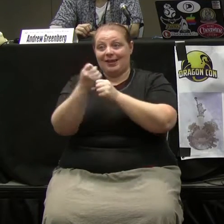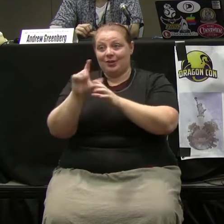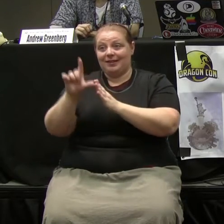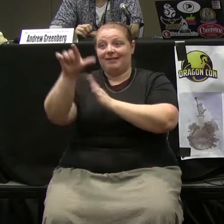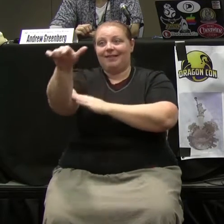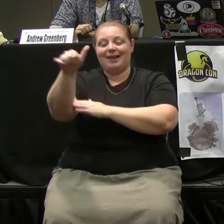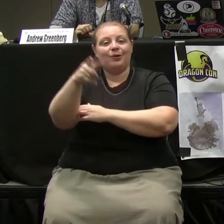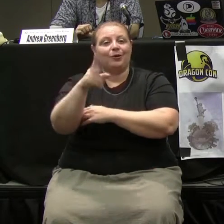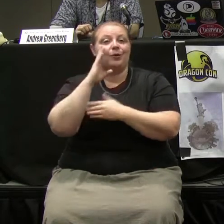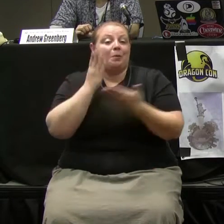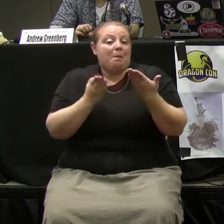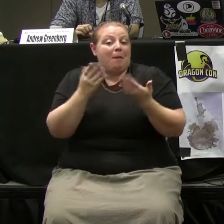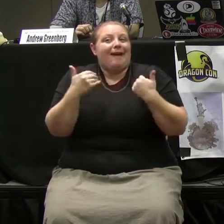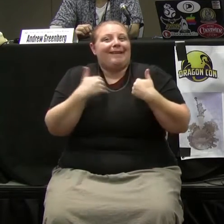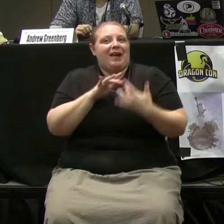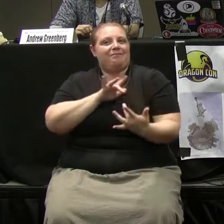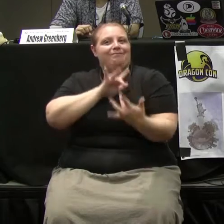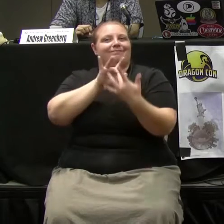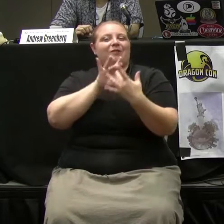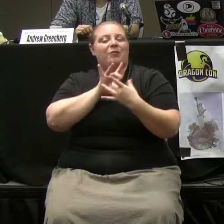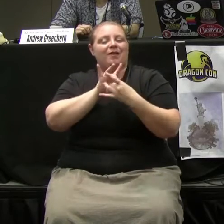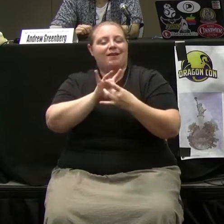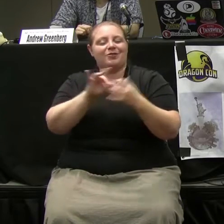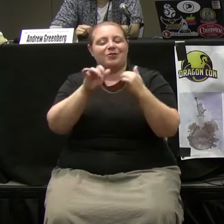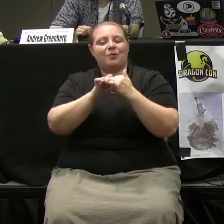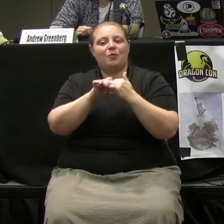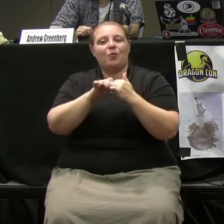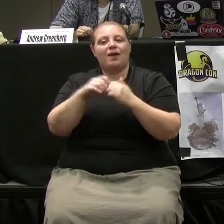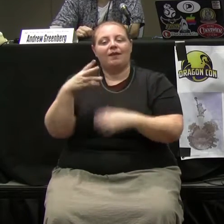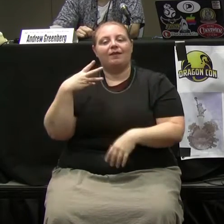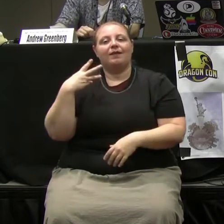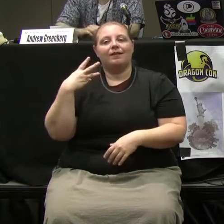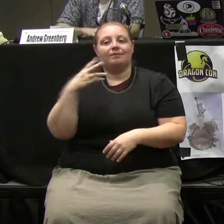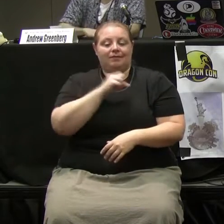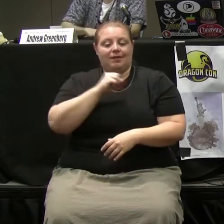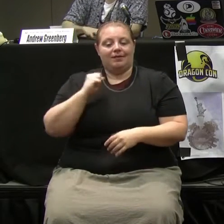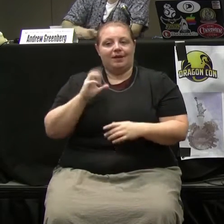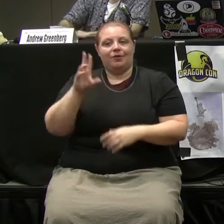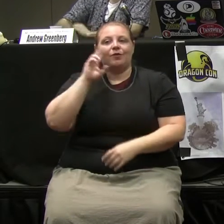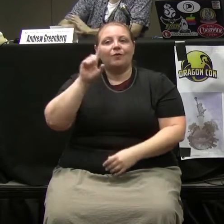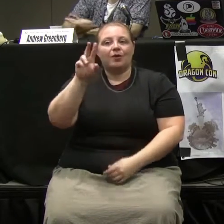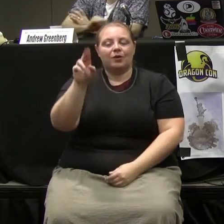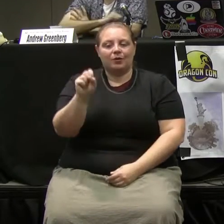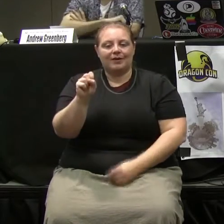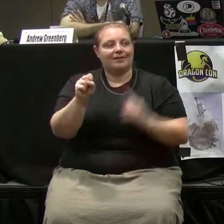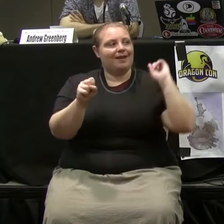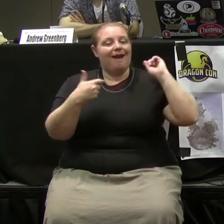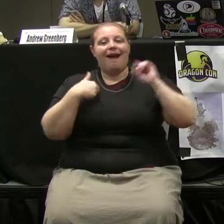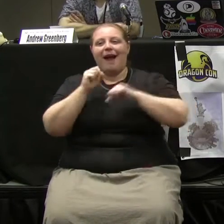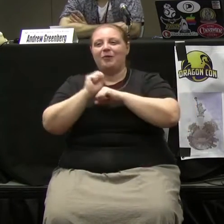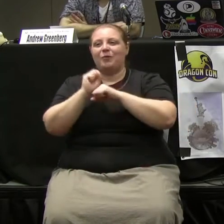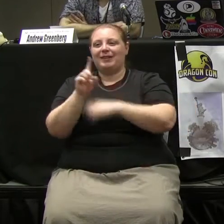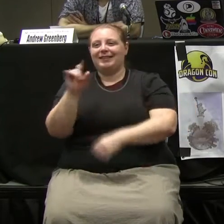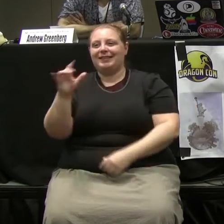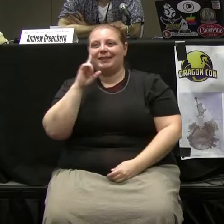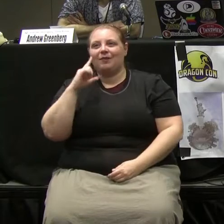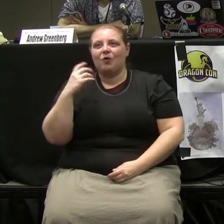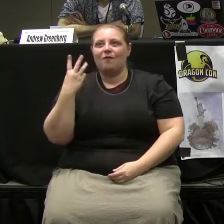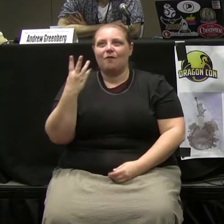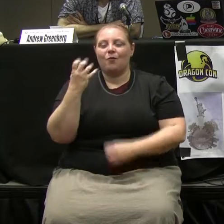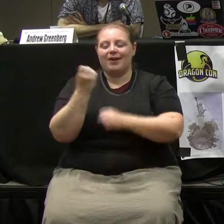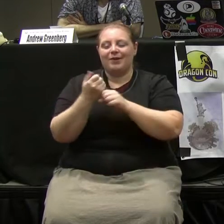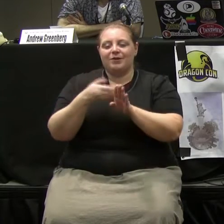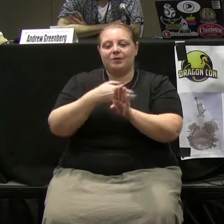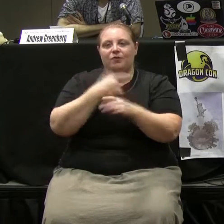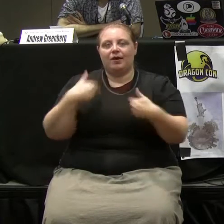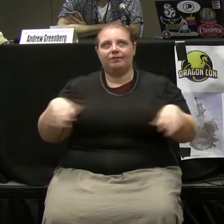good relationship with the U.S. senator. So I lived and worked in D.C. for 4 years before I gave up. You know, you